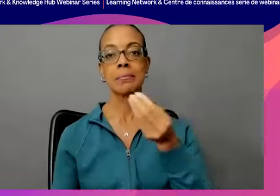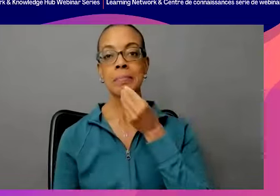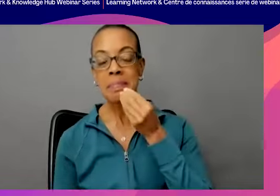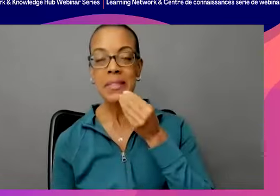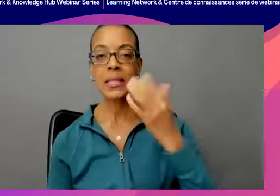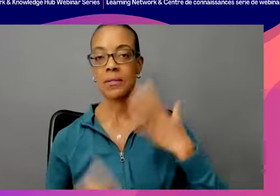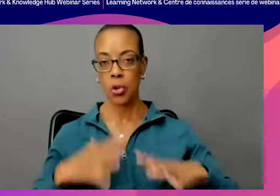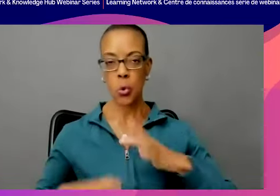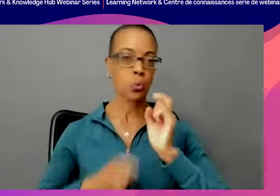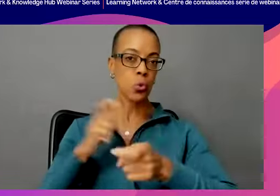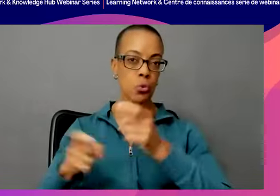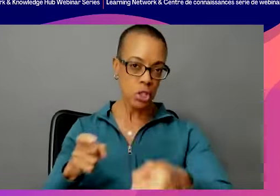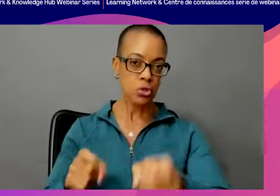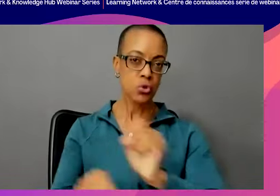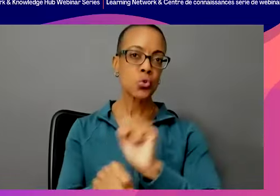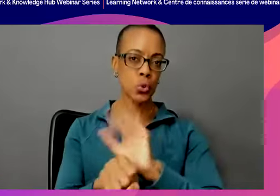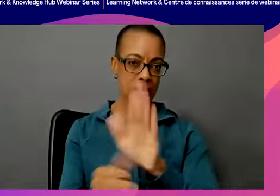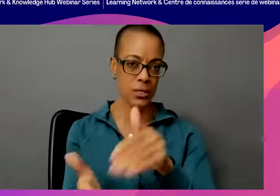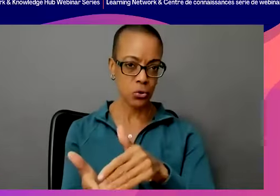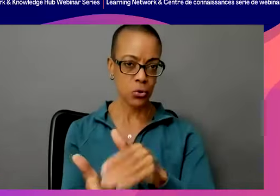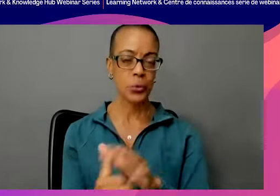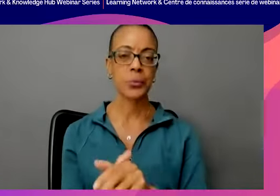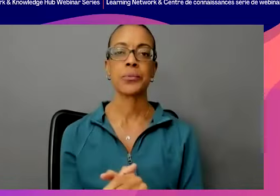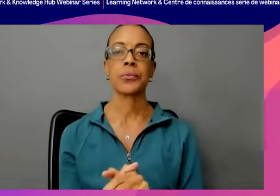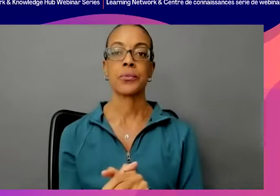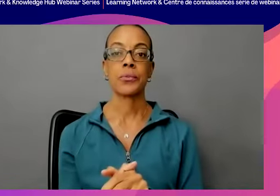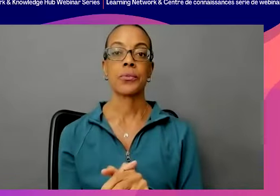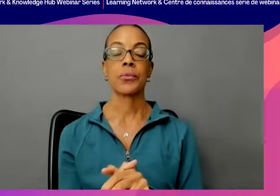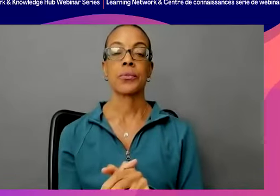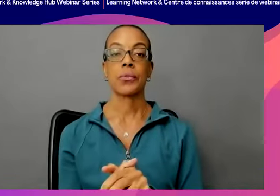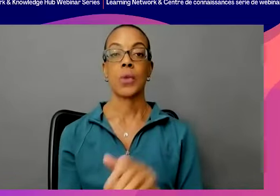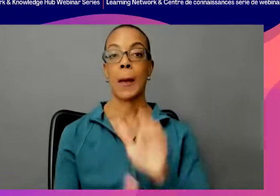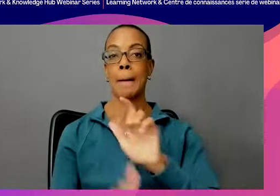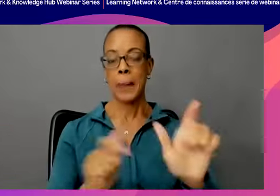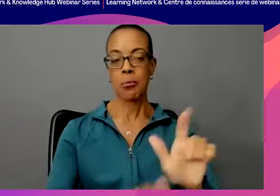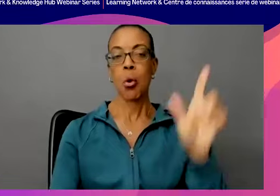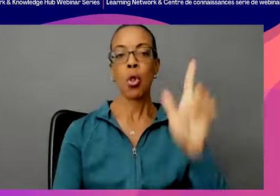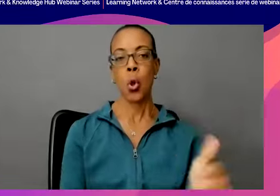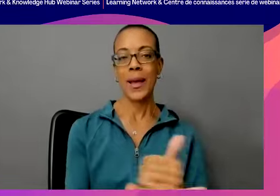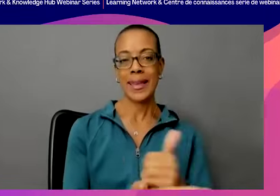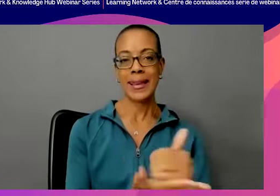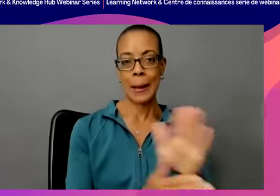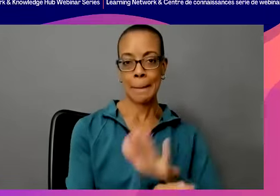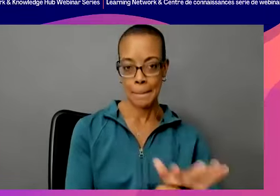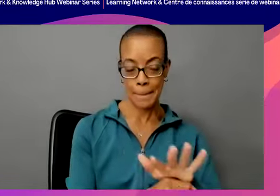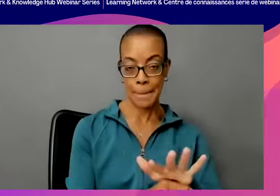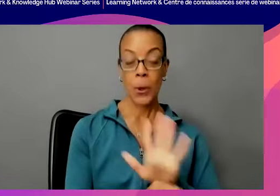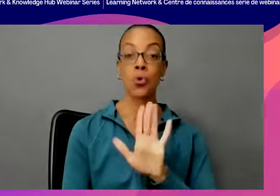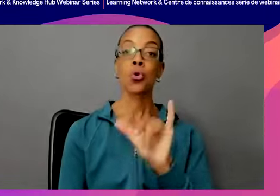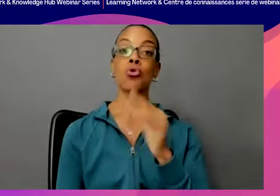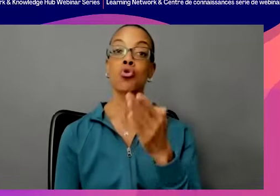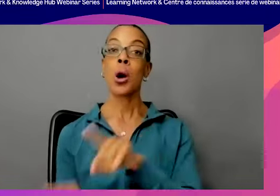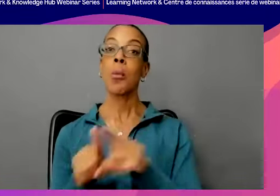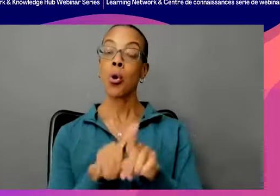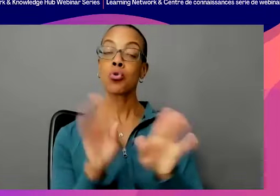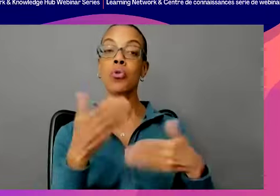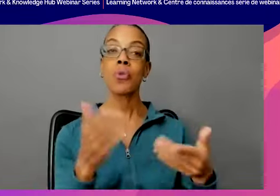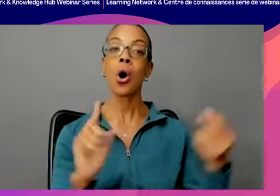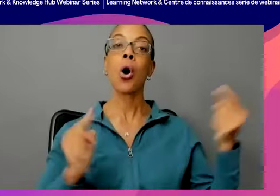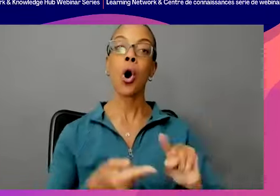donations. Sorry, we're back to the first. To folks in the low-income neighborhood. Your drop-in center also provides harm reduction